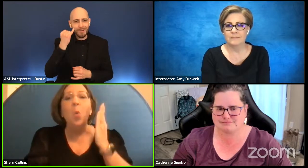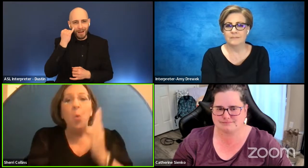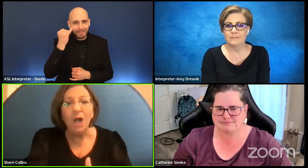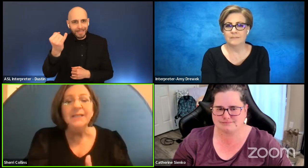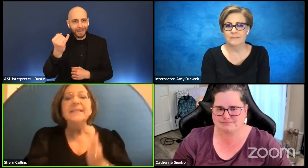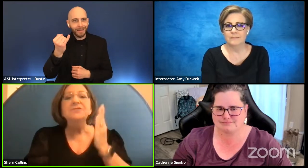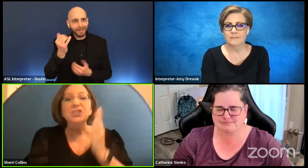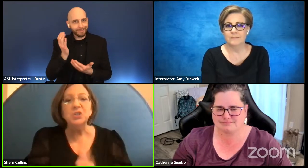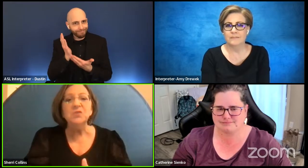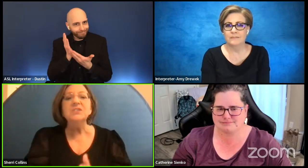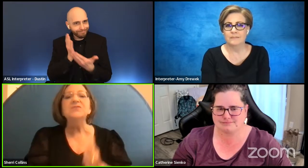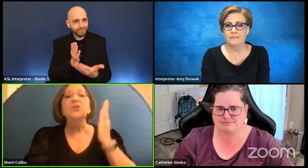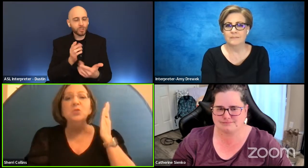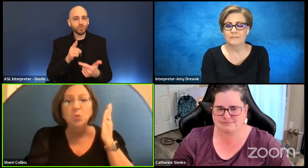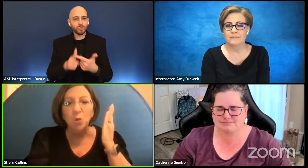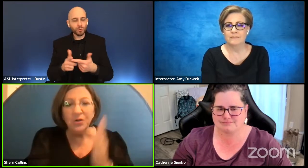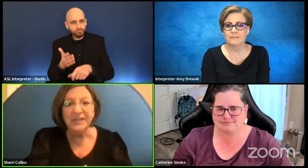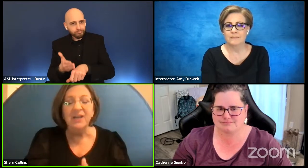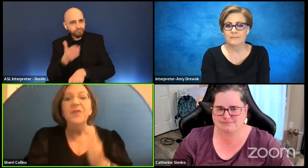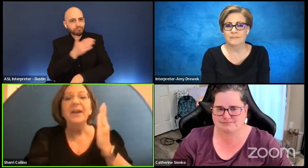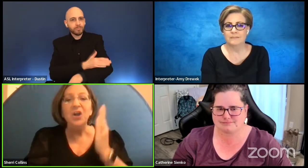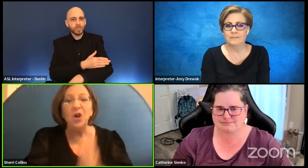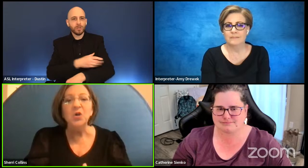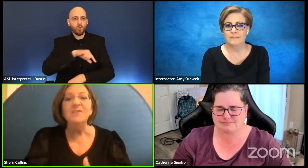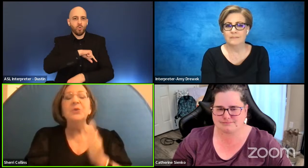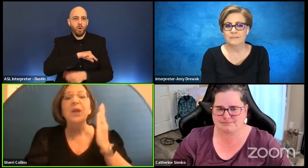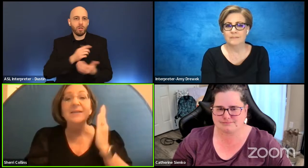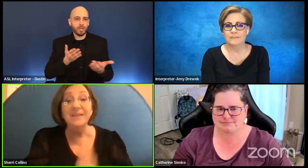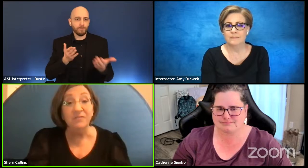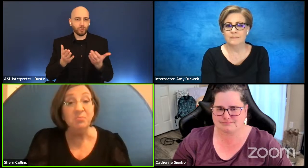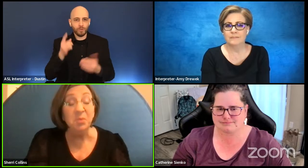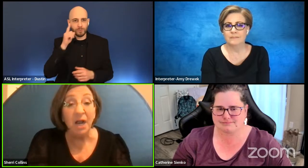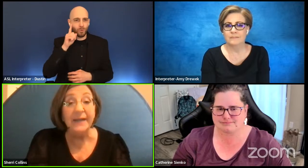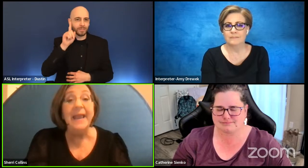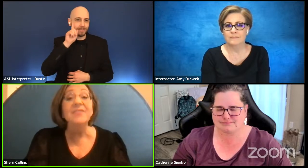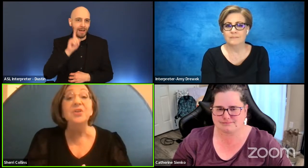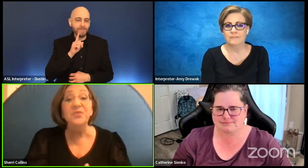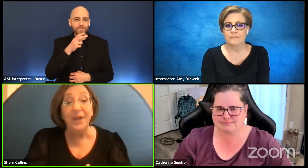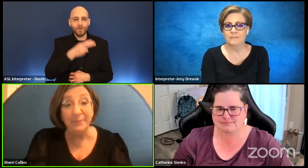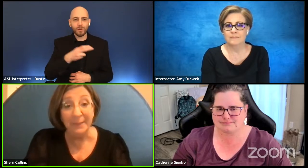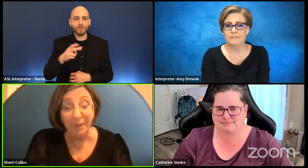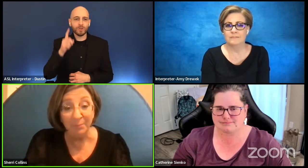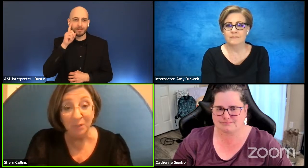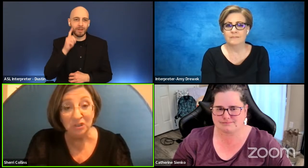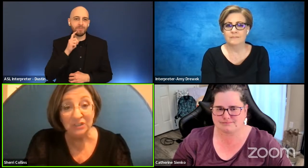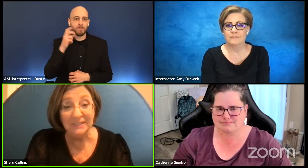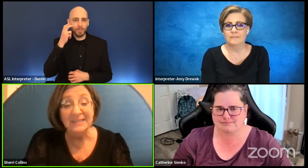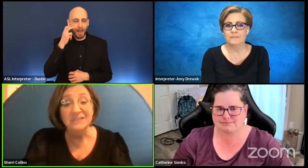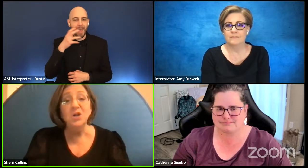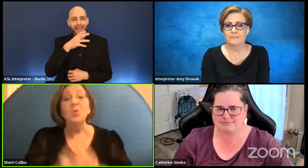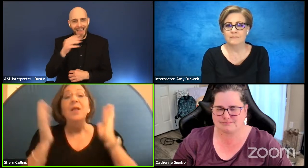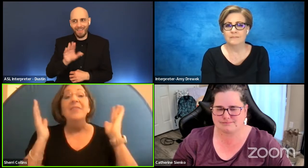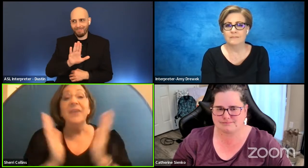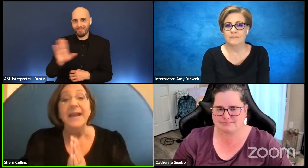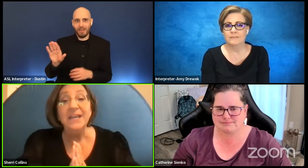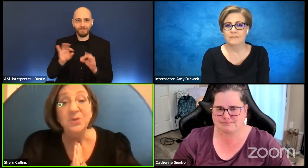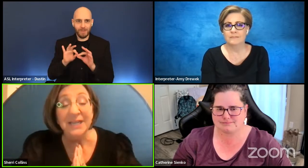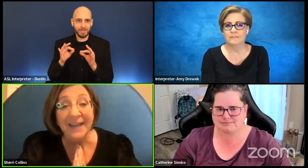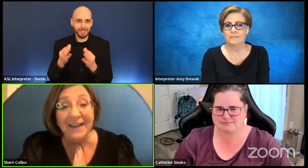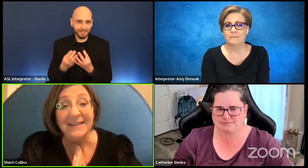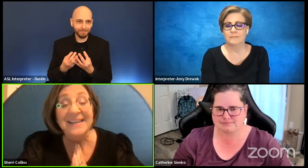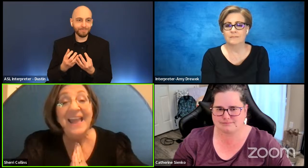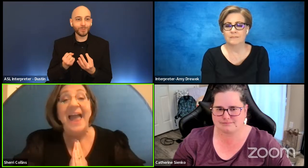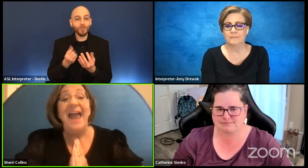serve quality of service for those who are deaf and hard of hearing and deafblind and their family members. So thank